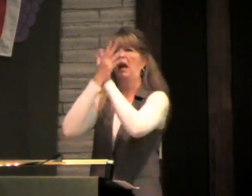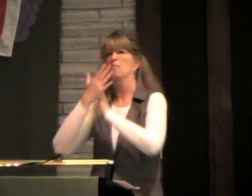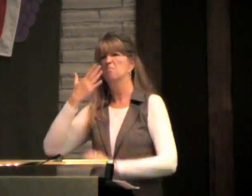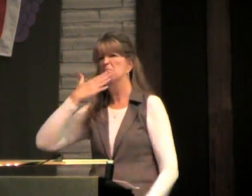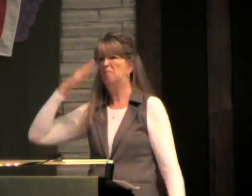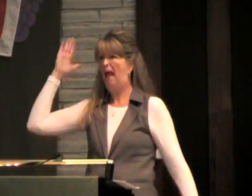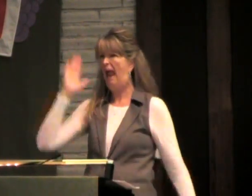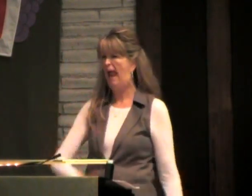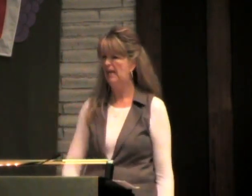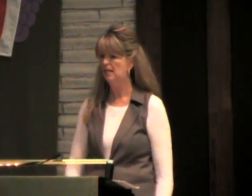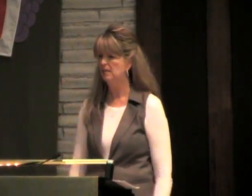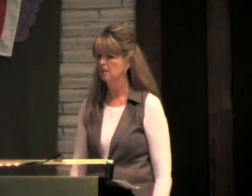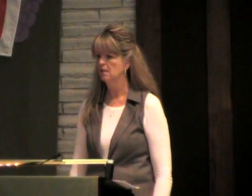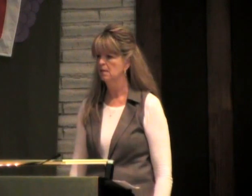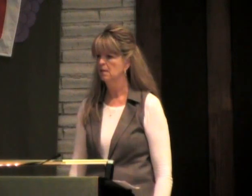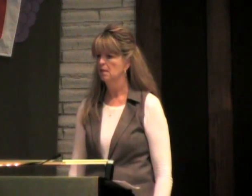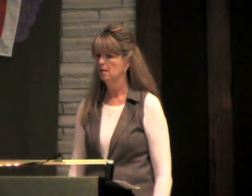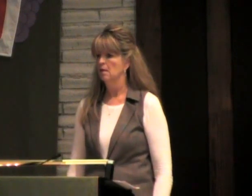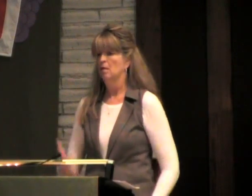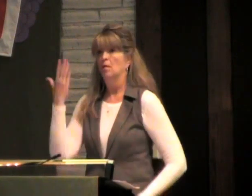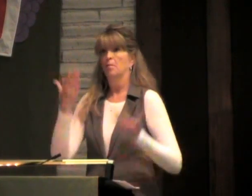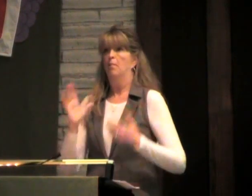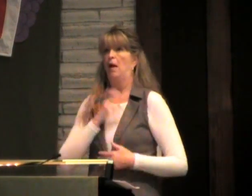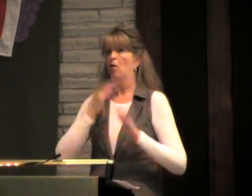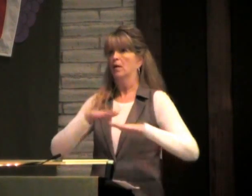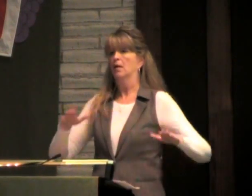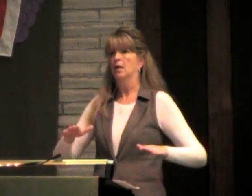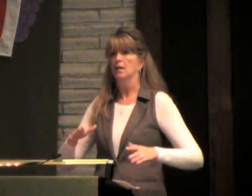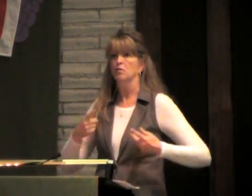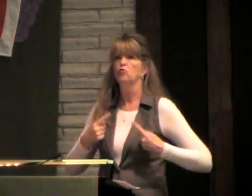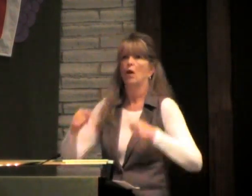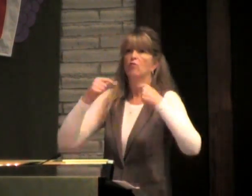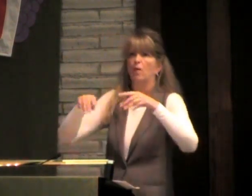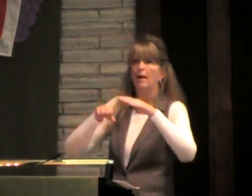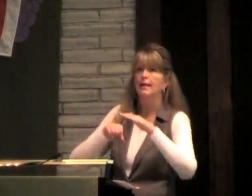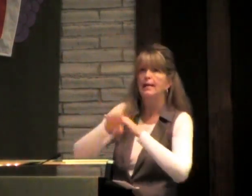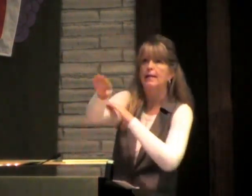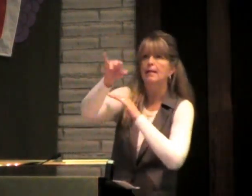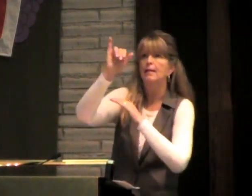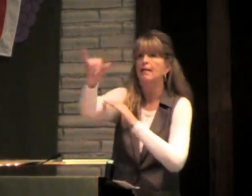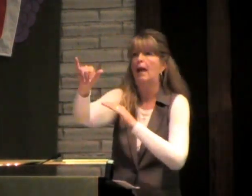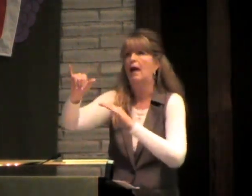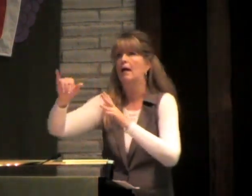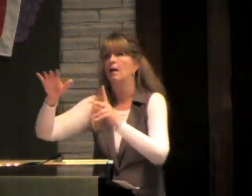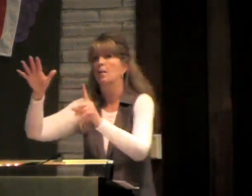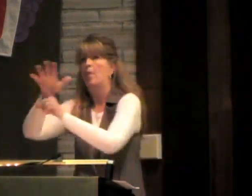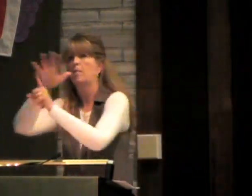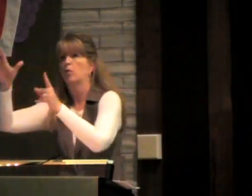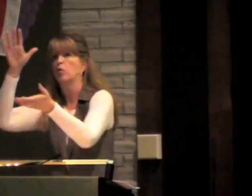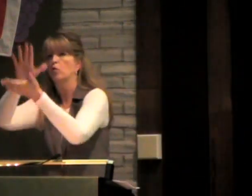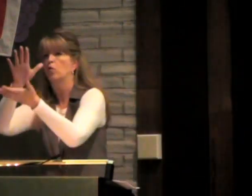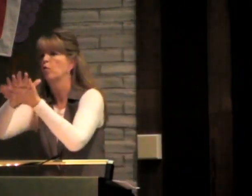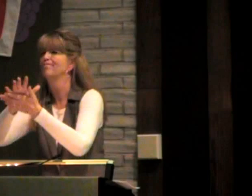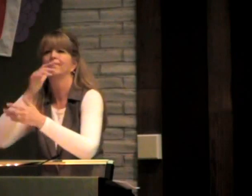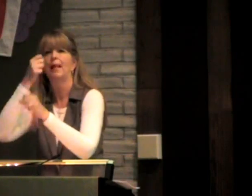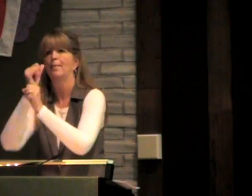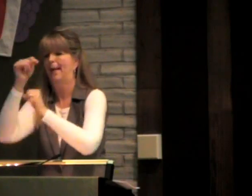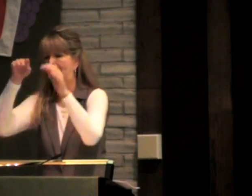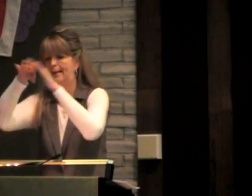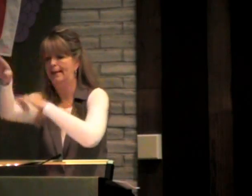Our kids could grow up and go down the wrong path. Maybe our kids are going to be trying to go to a